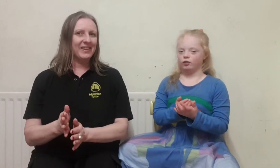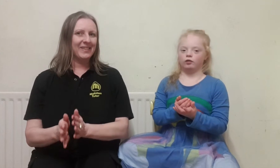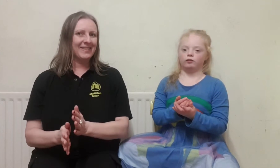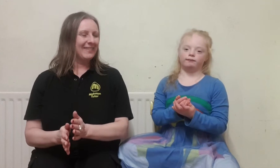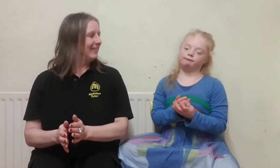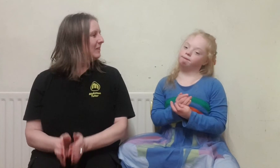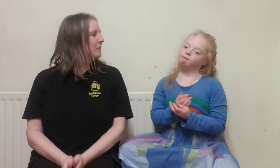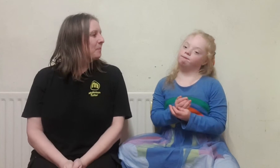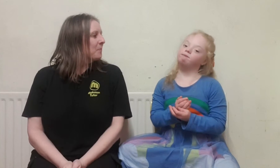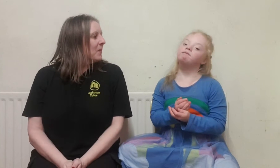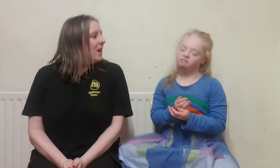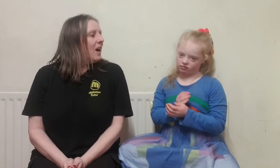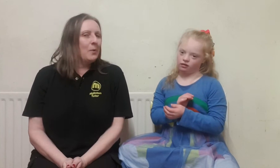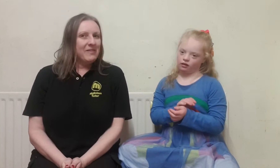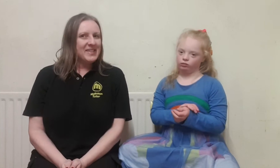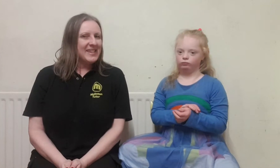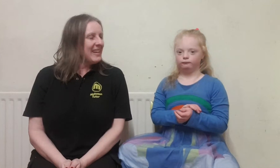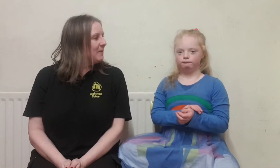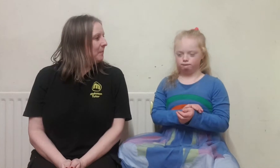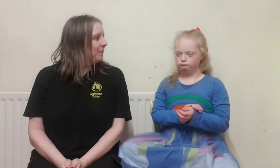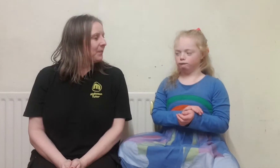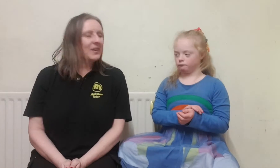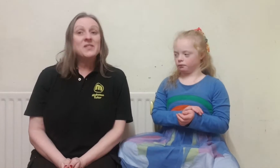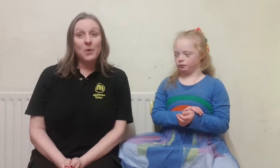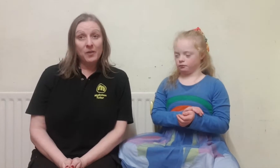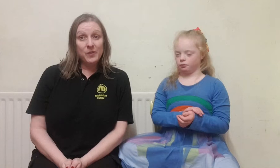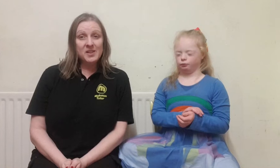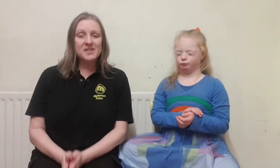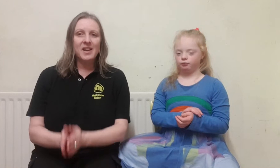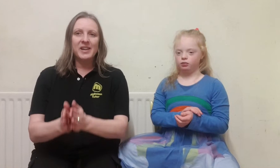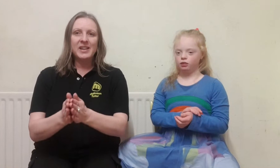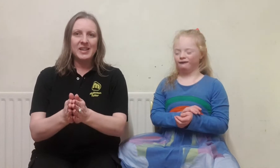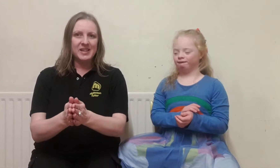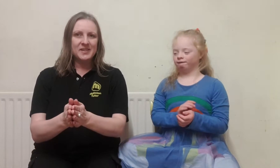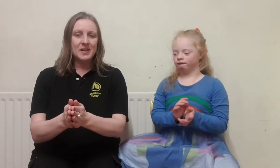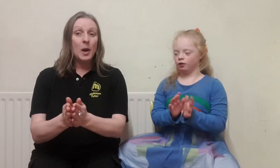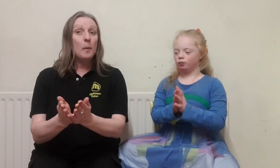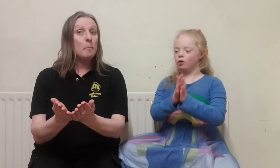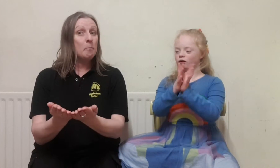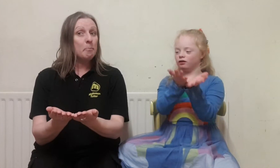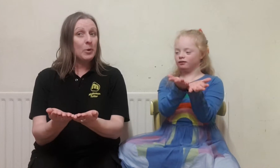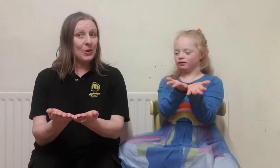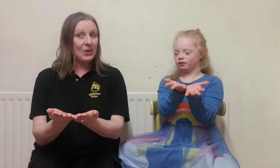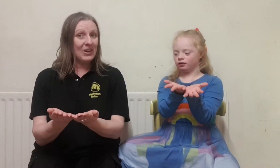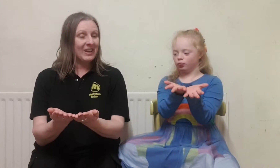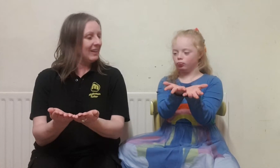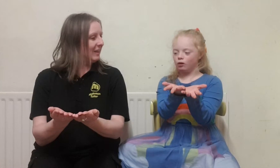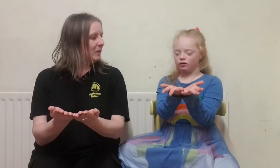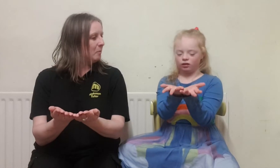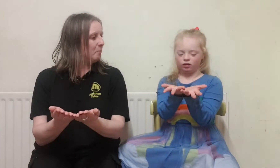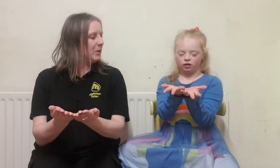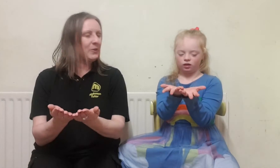signs. Are we ready? Mm-hmm. So our first sign is book. Book. Book.